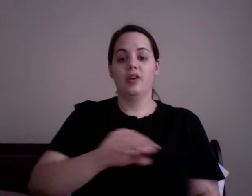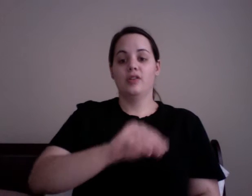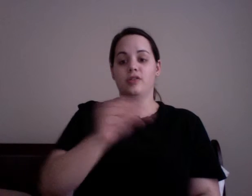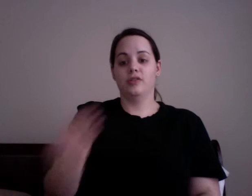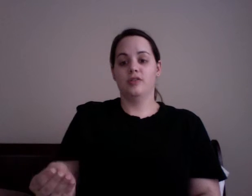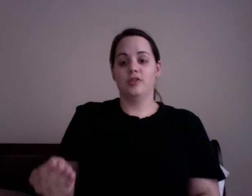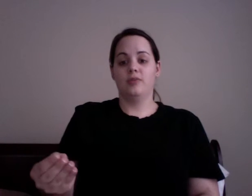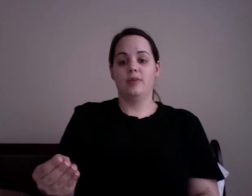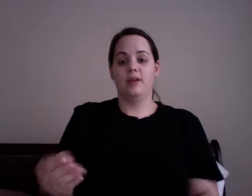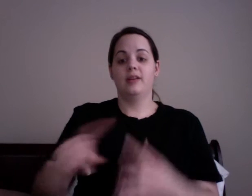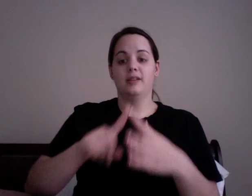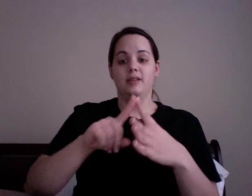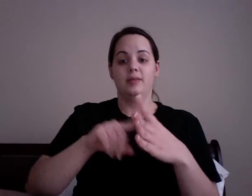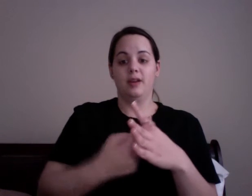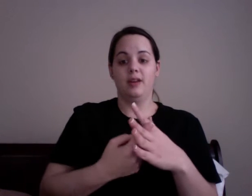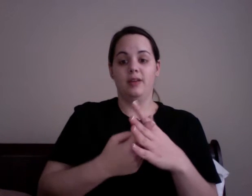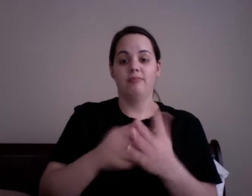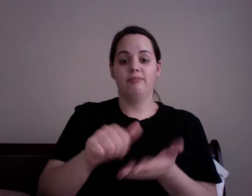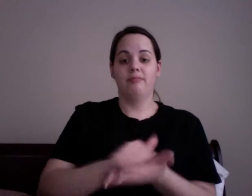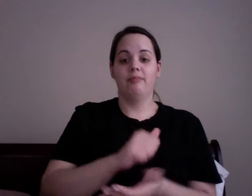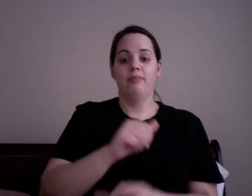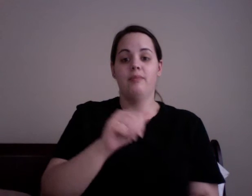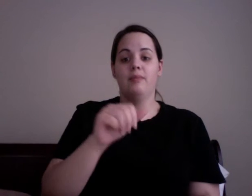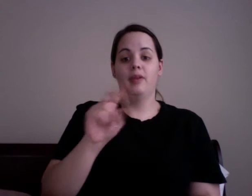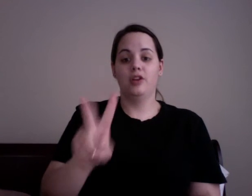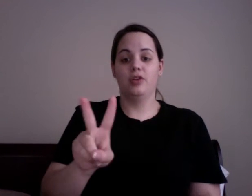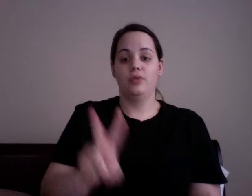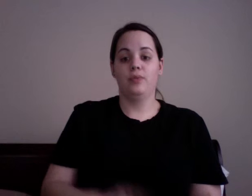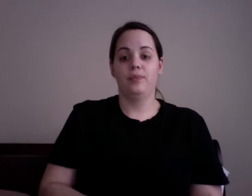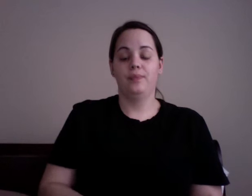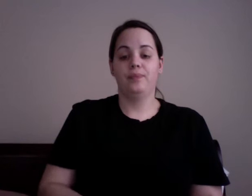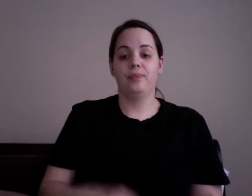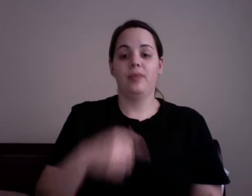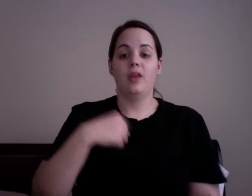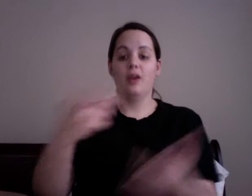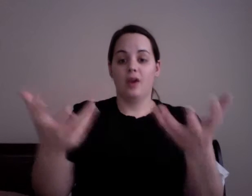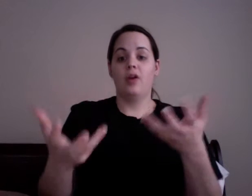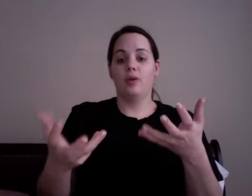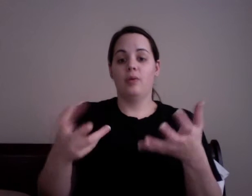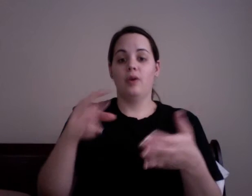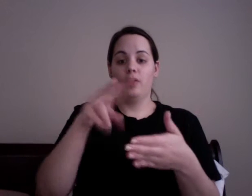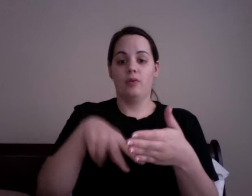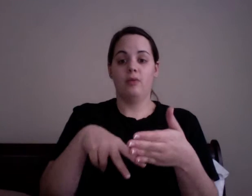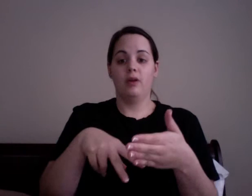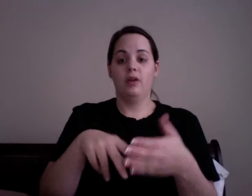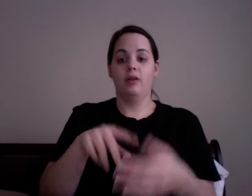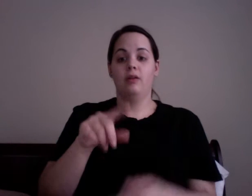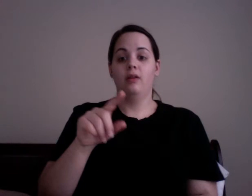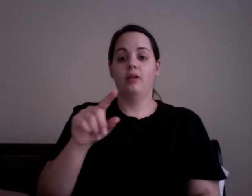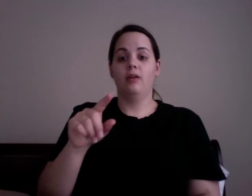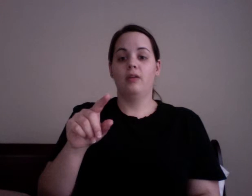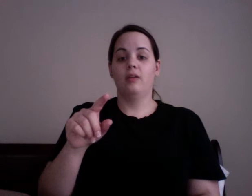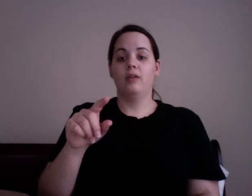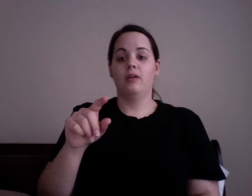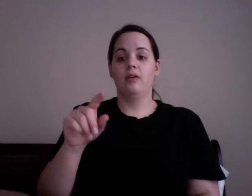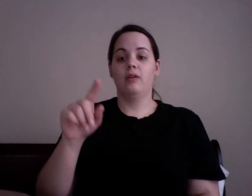2. I just want you to read these very first 2 pages, this one and this one. And then I'm going to ask you to stop, and I'm